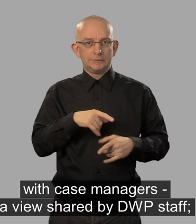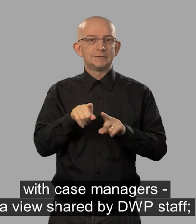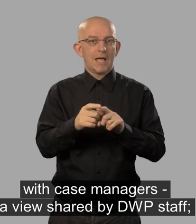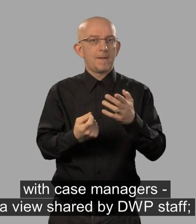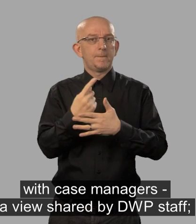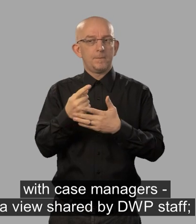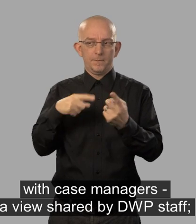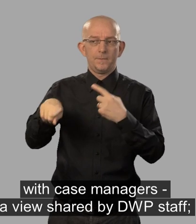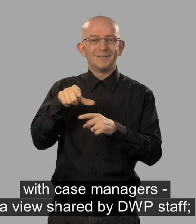staff.